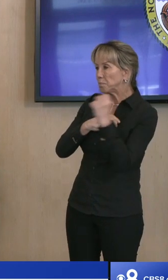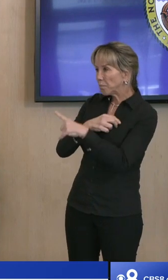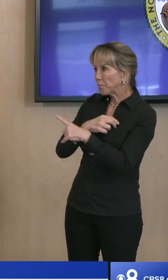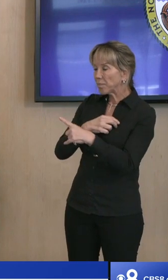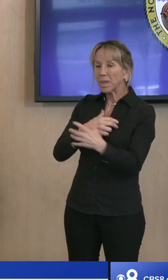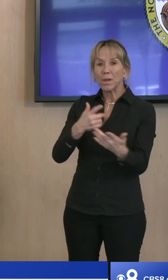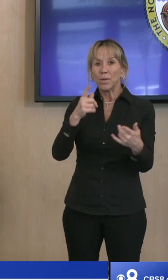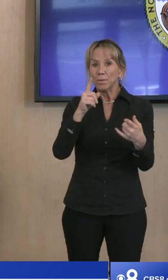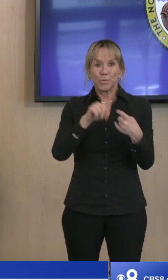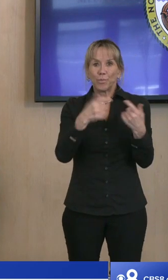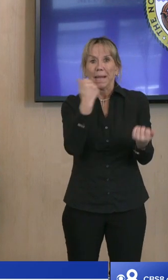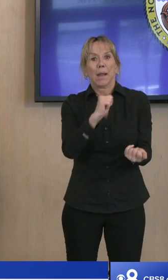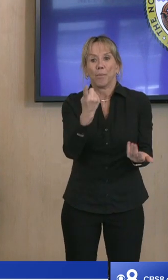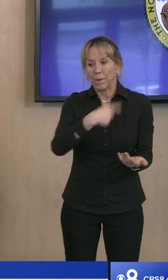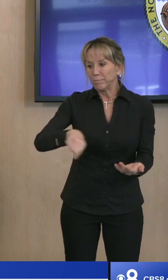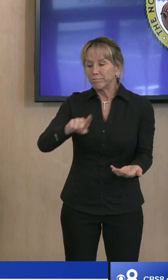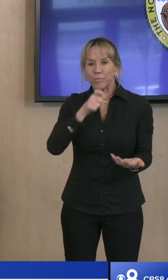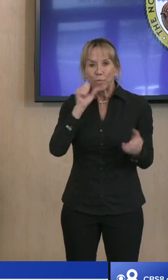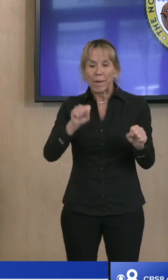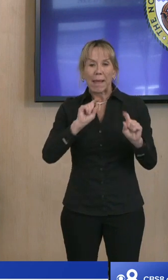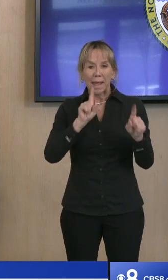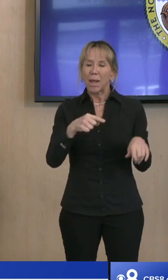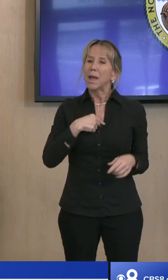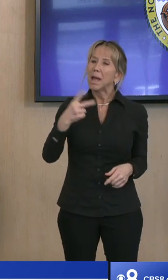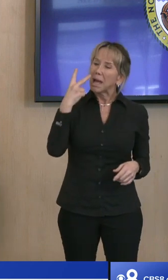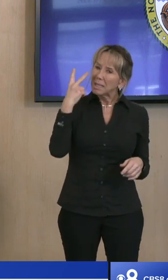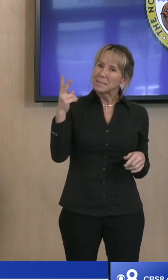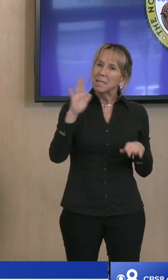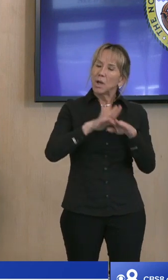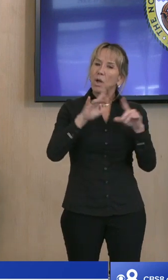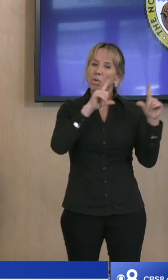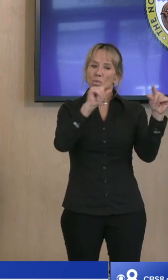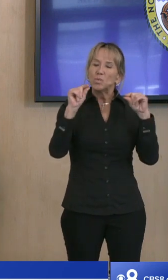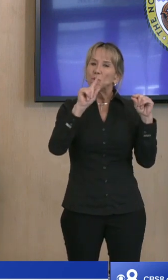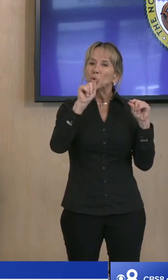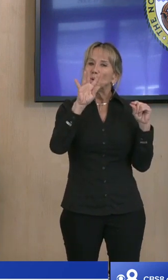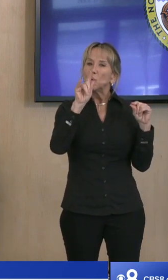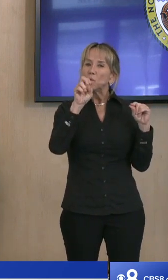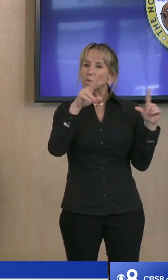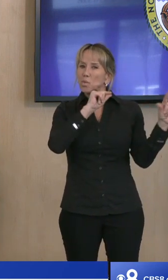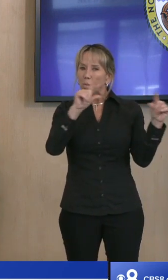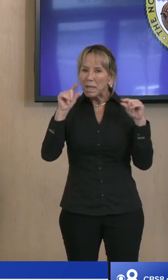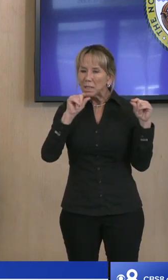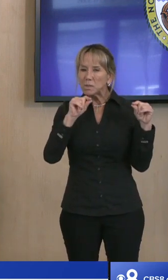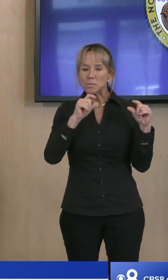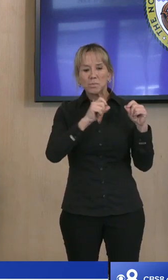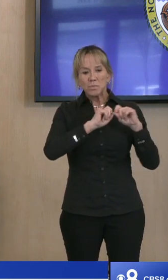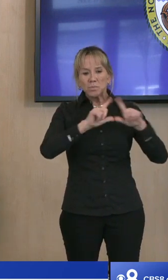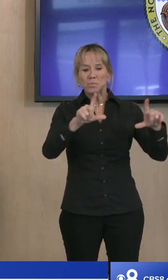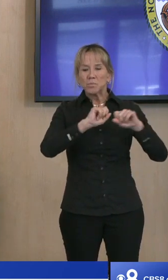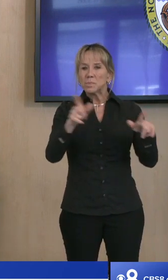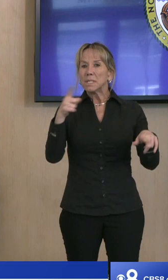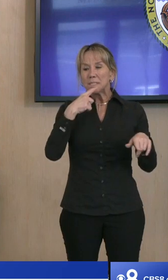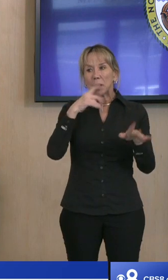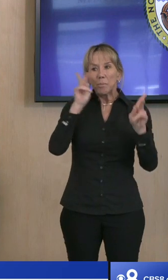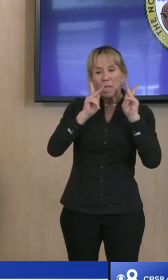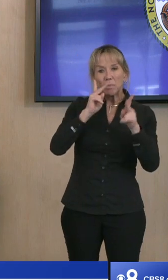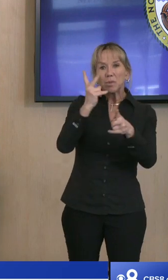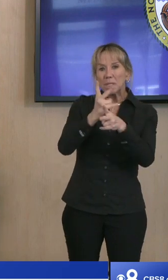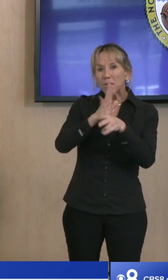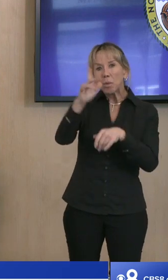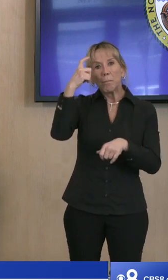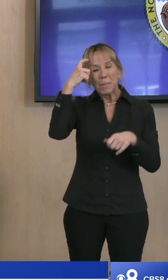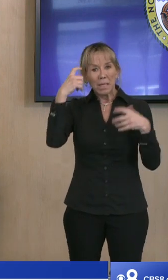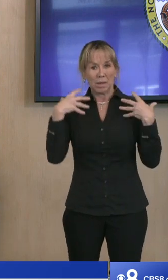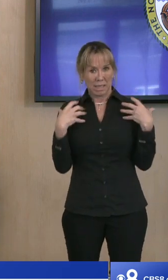anyone who can answer. I see the county on its Twitter feed is reminding people to care for their mental health during this time, and the governor